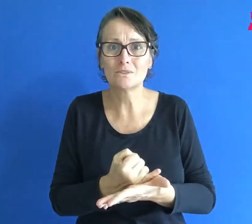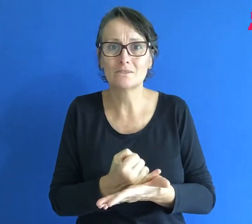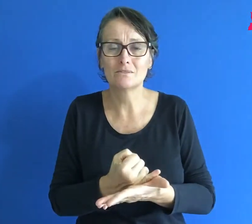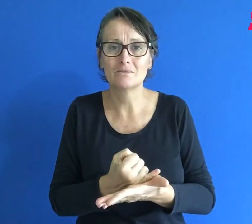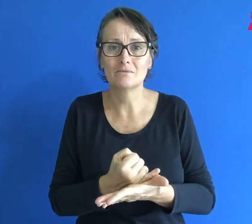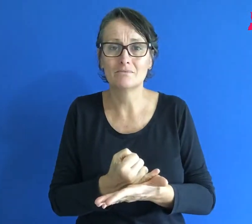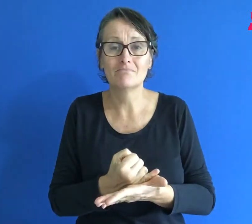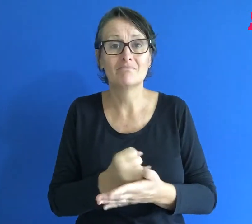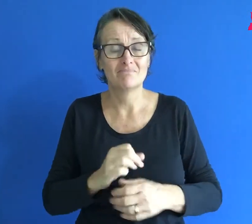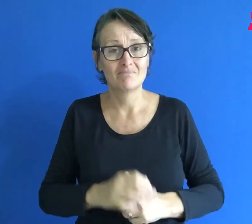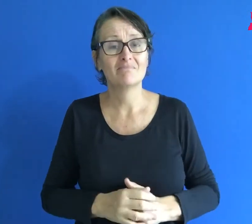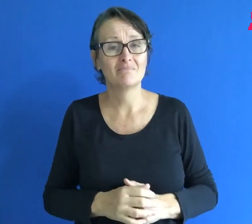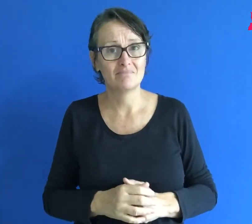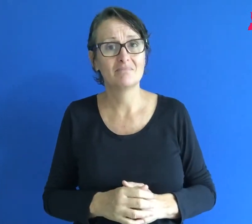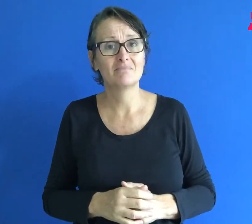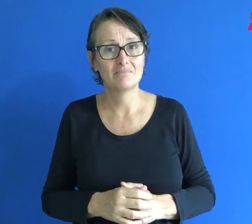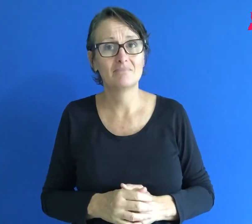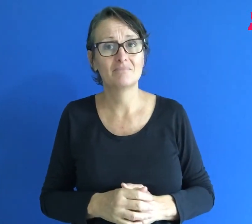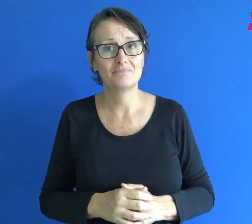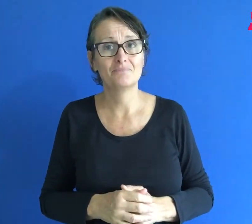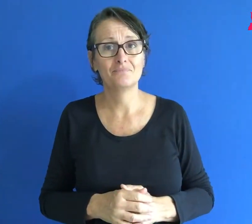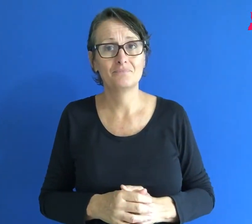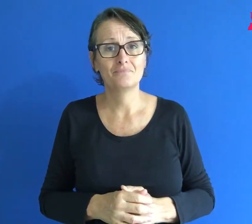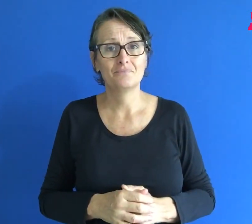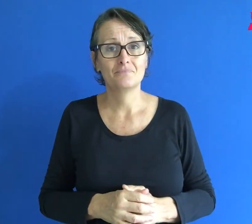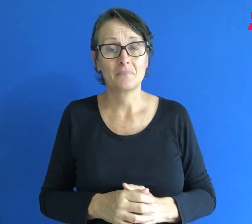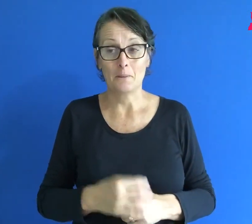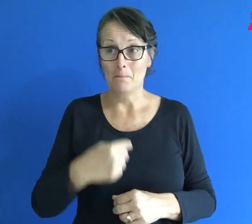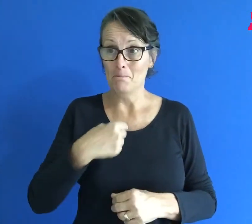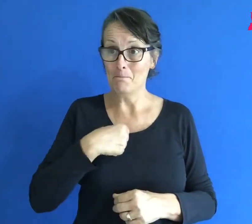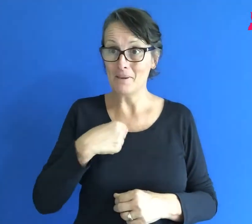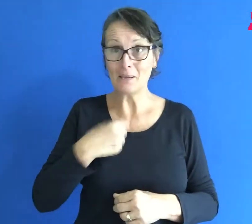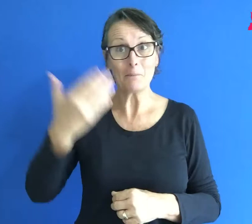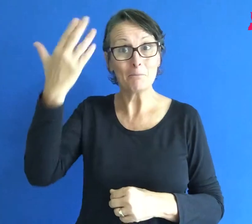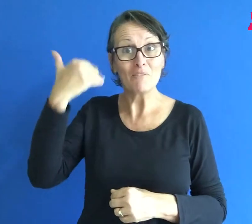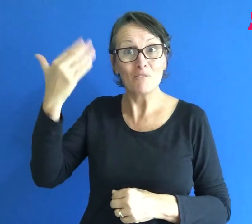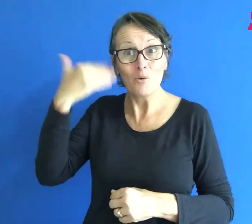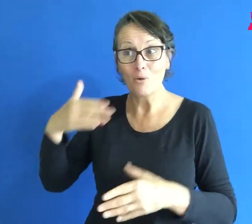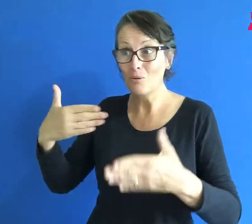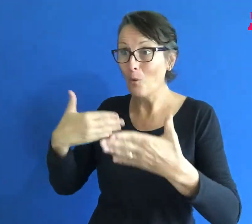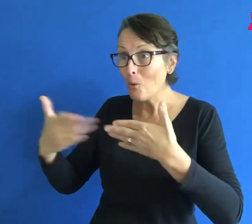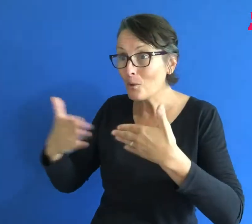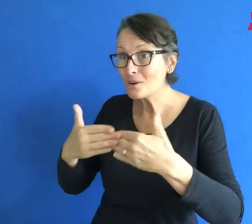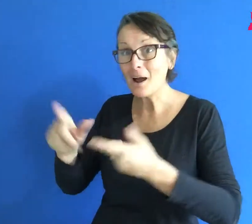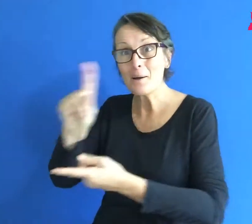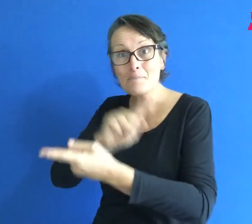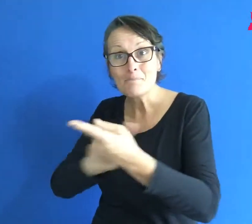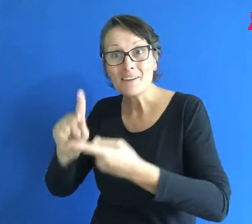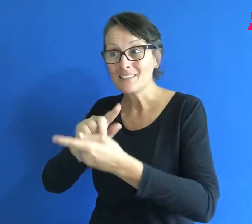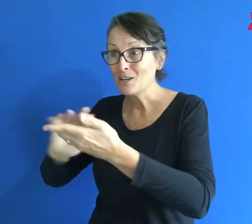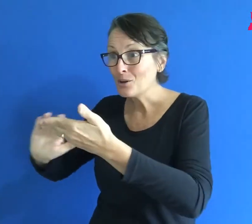The communities that I had stood with on street corners and spoken with about fire safety